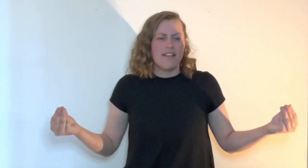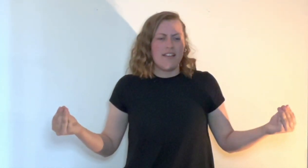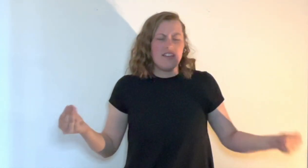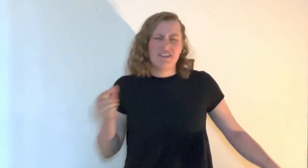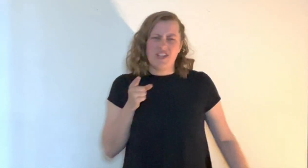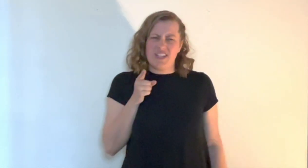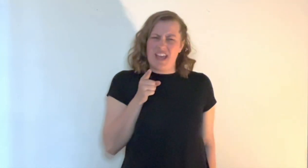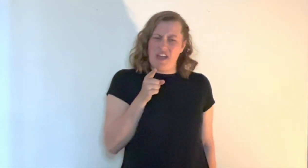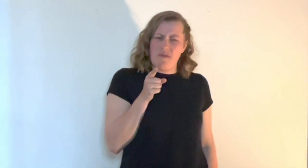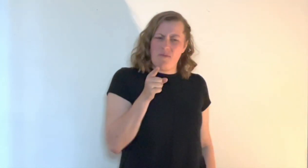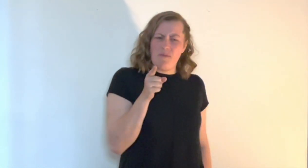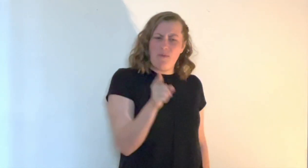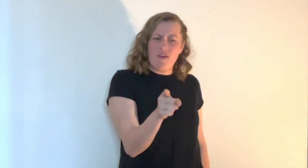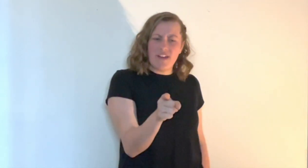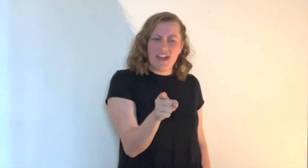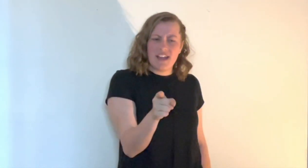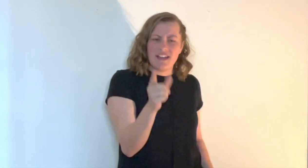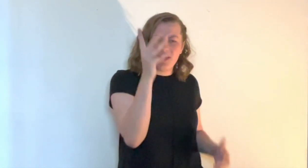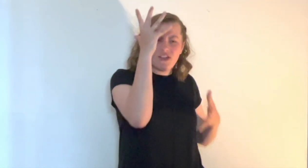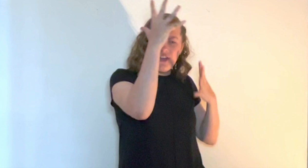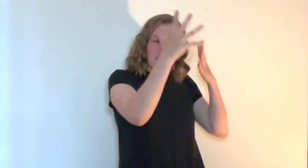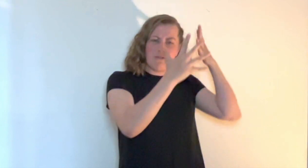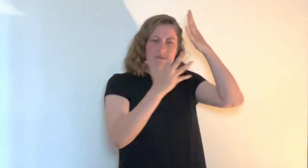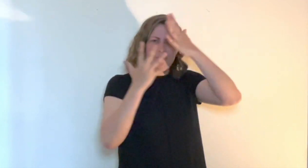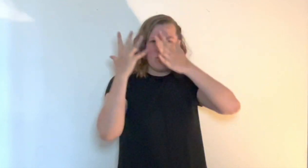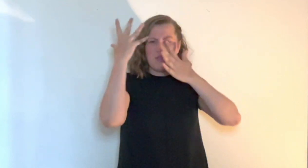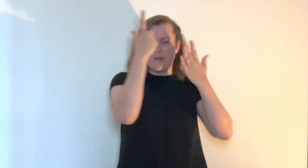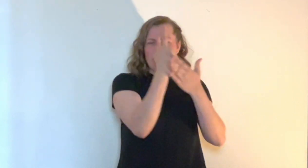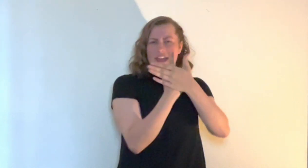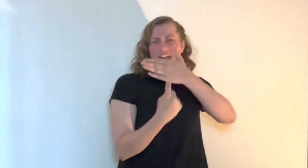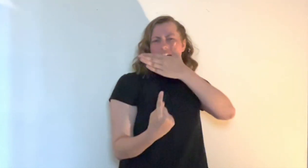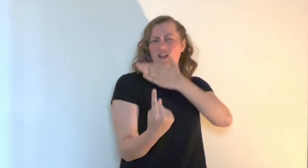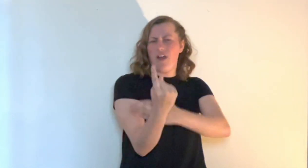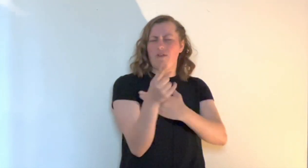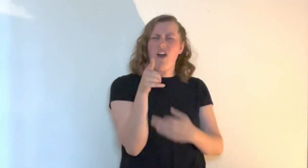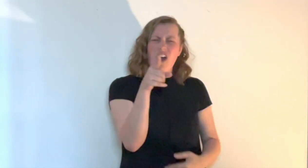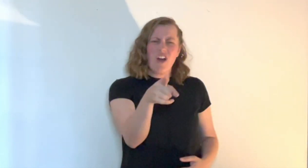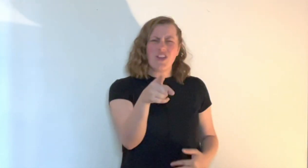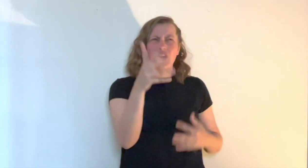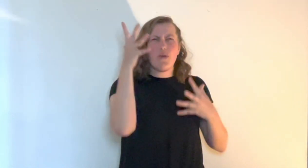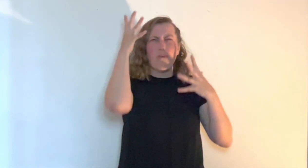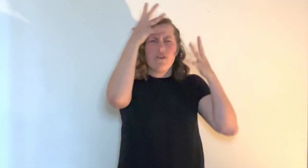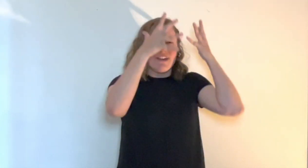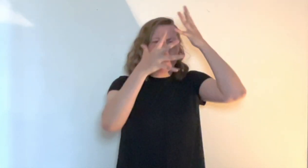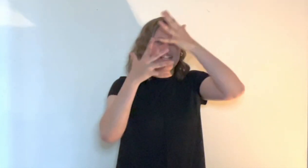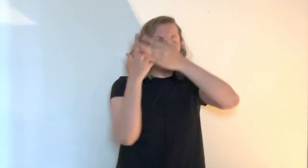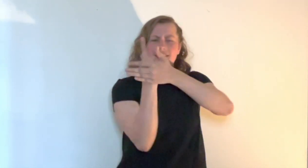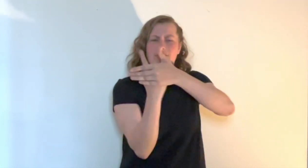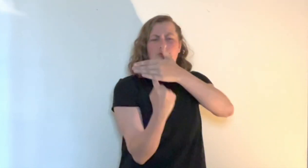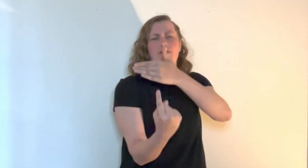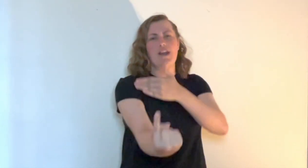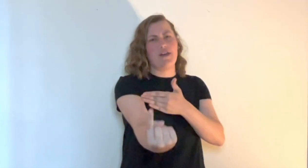Does it worry you to be alone? Are you worried you're alone?